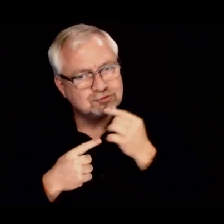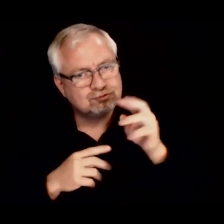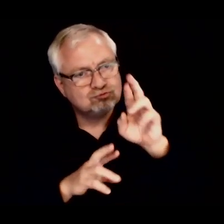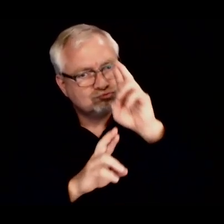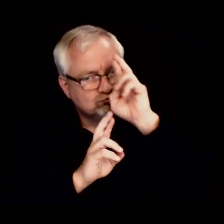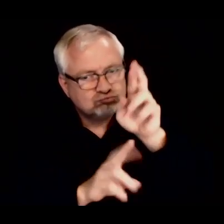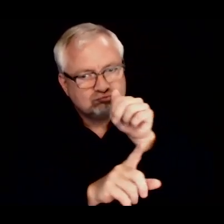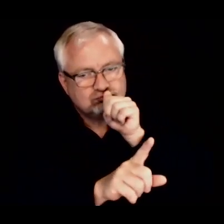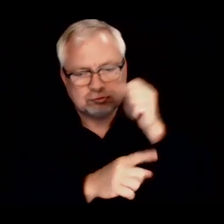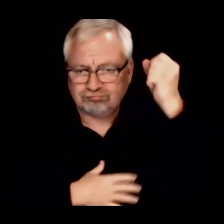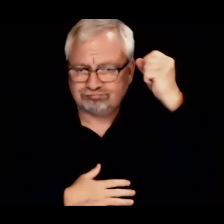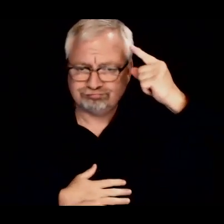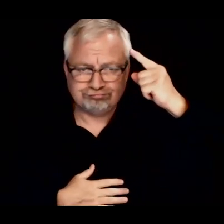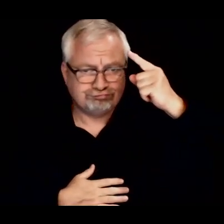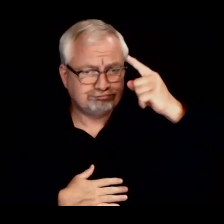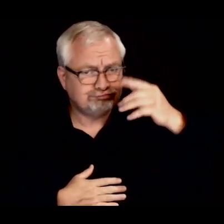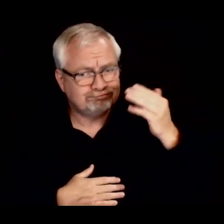we understand the concern.